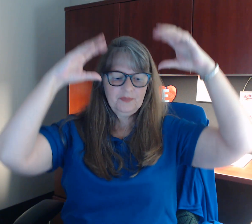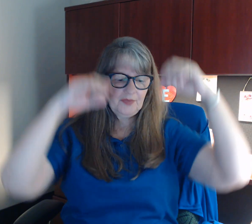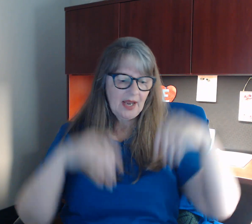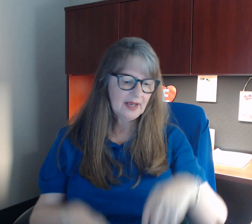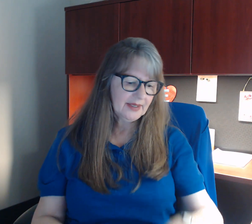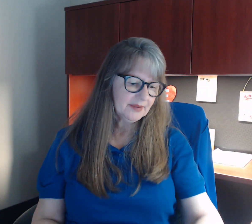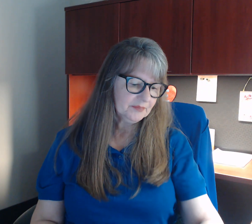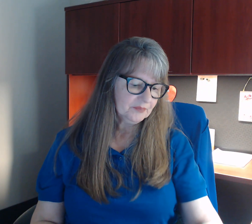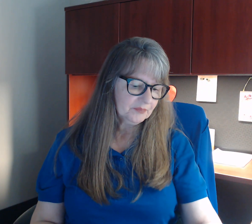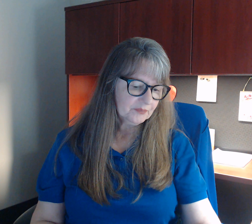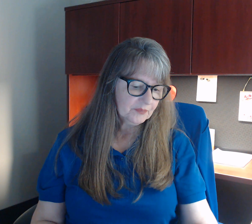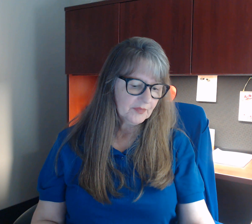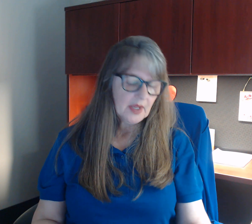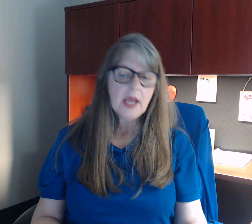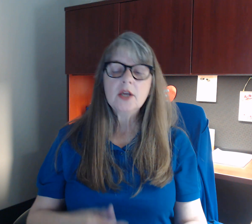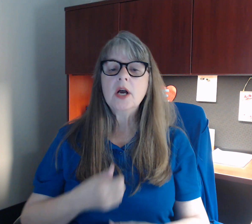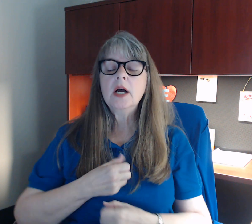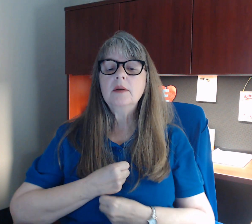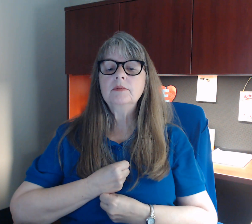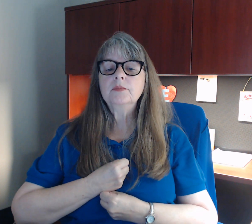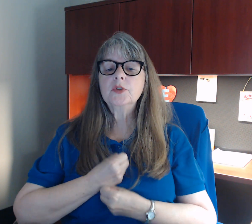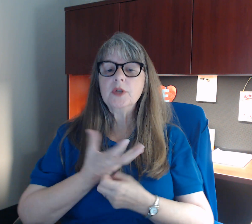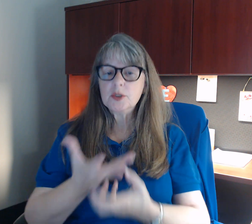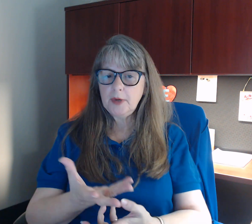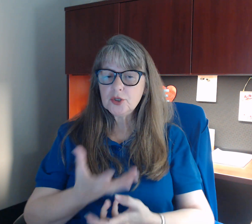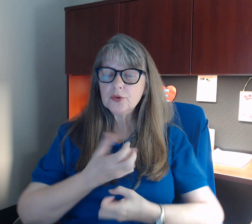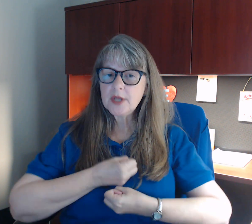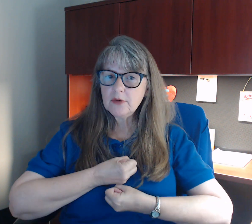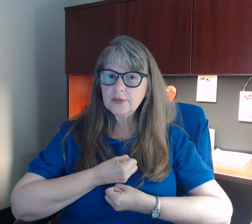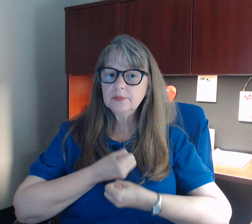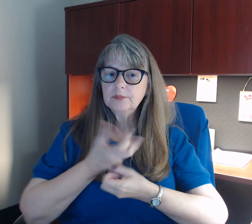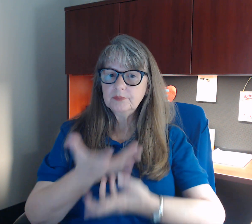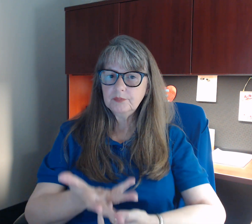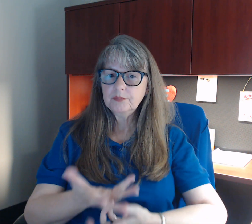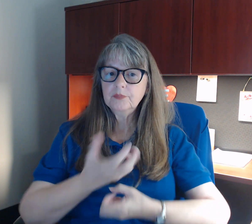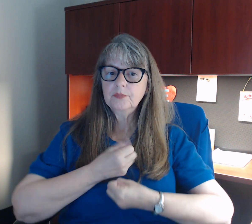I like it. To express yourself,